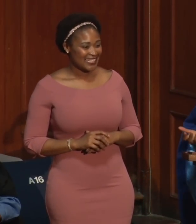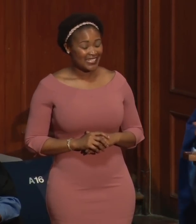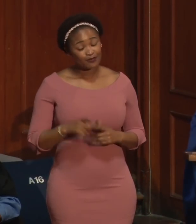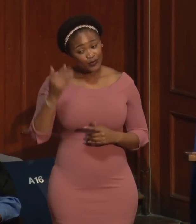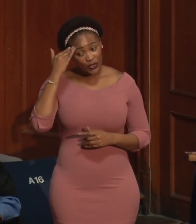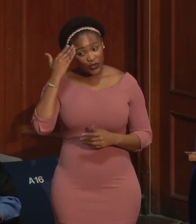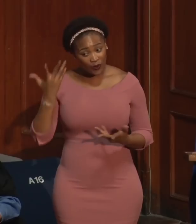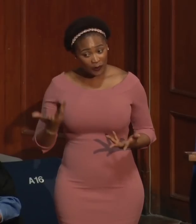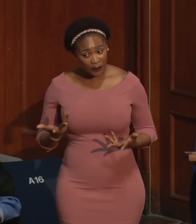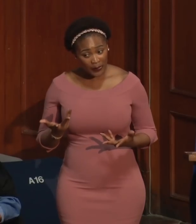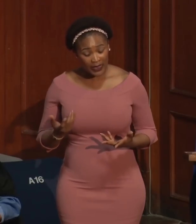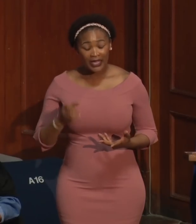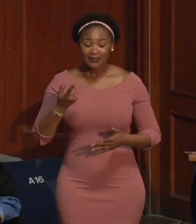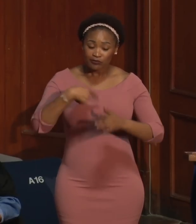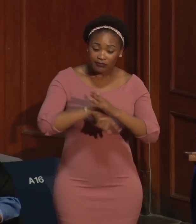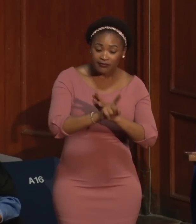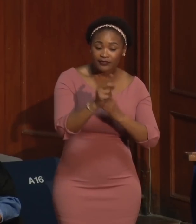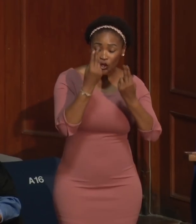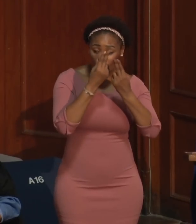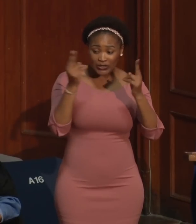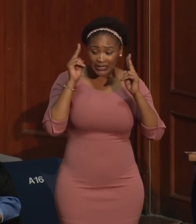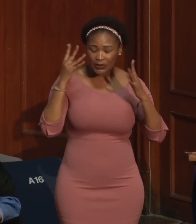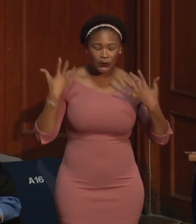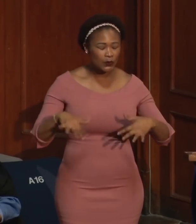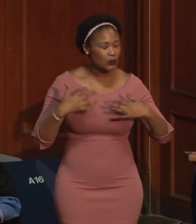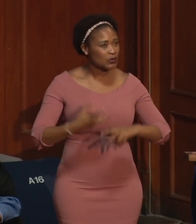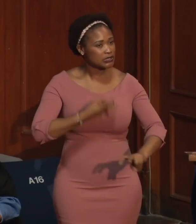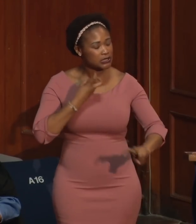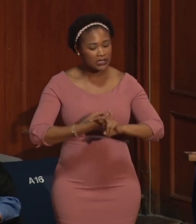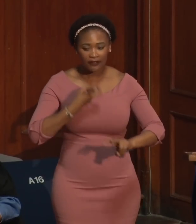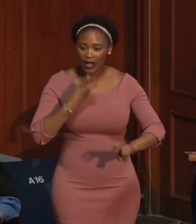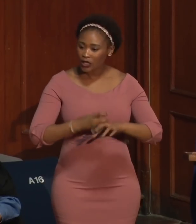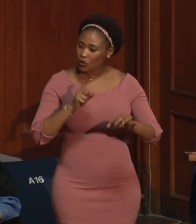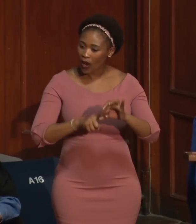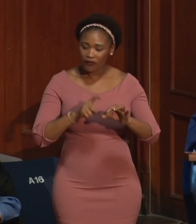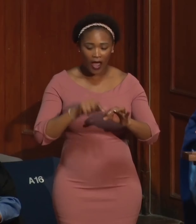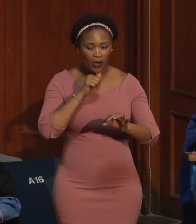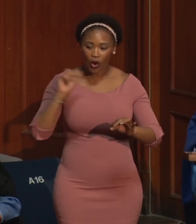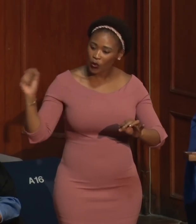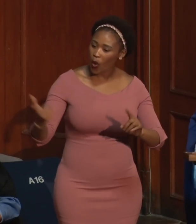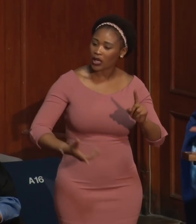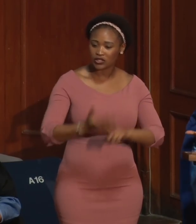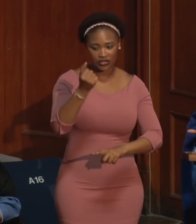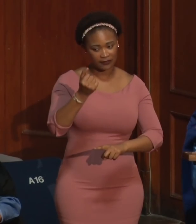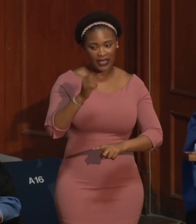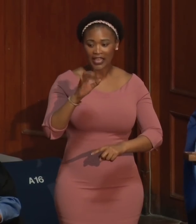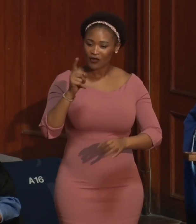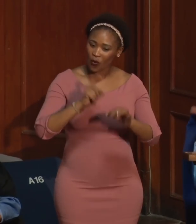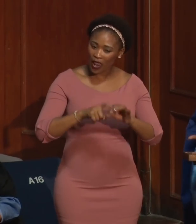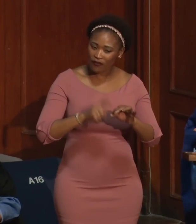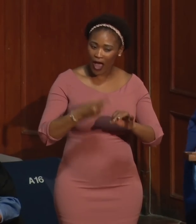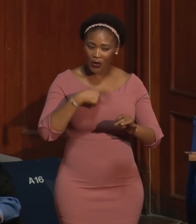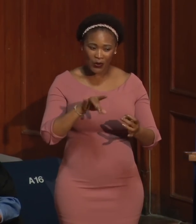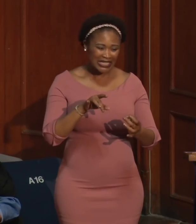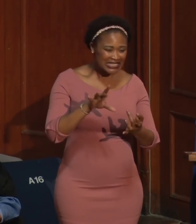You know, to get into UCT, it's tough to qualify. Not everyone qualifies. Even when you qualify, we still select